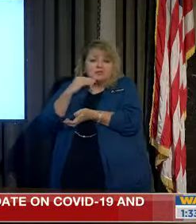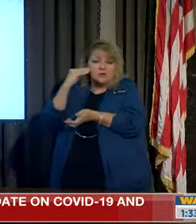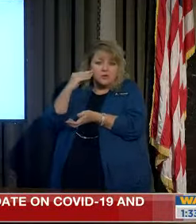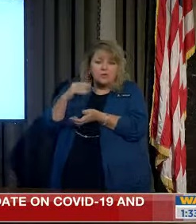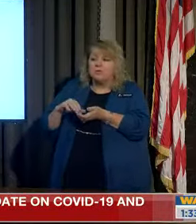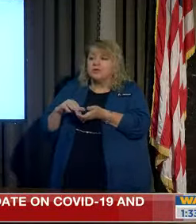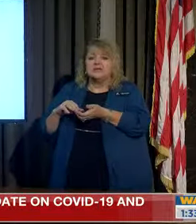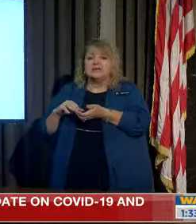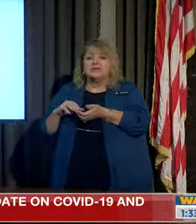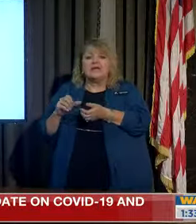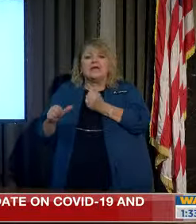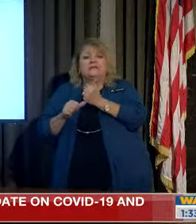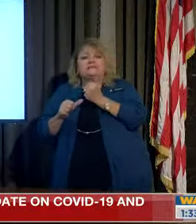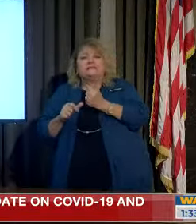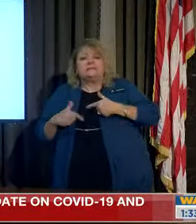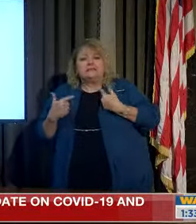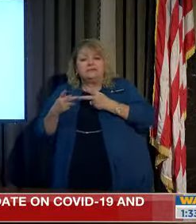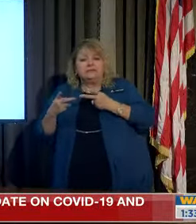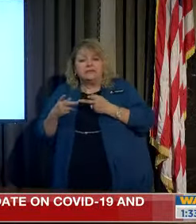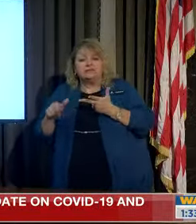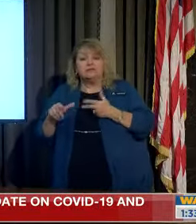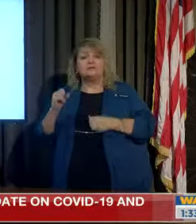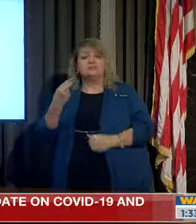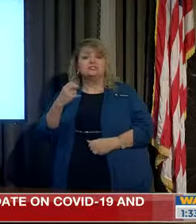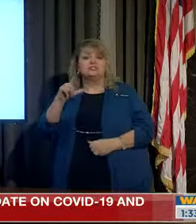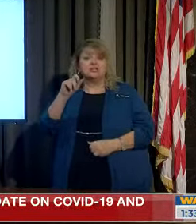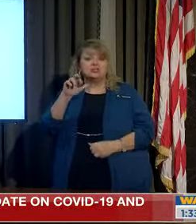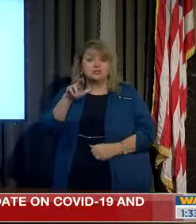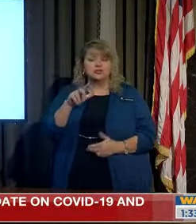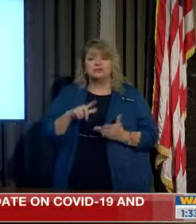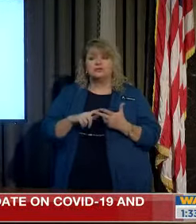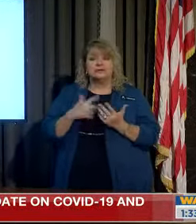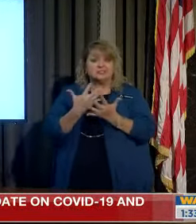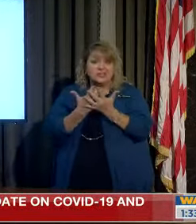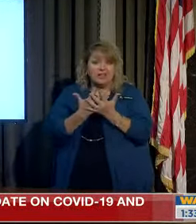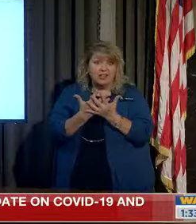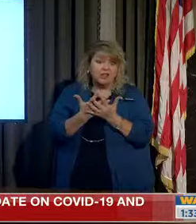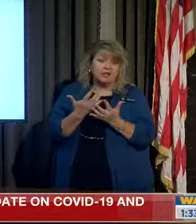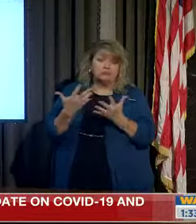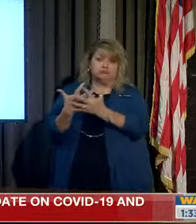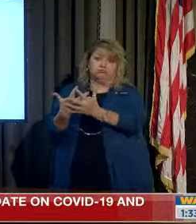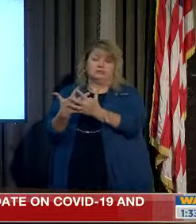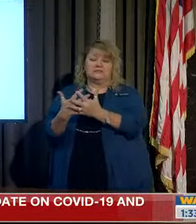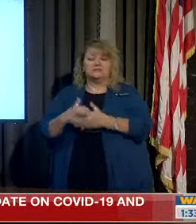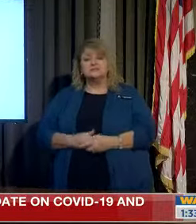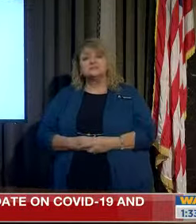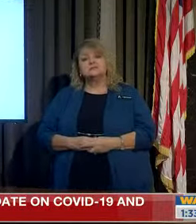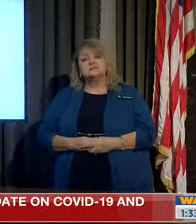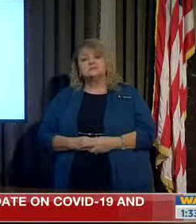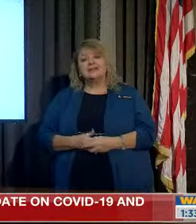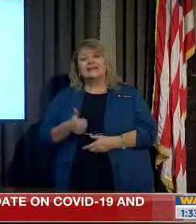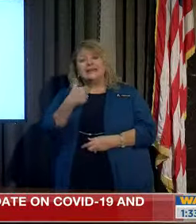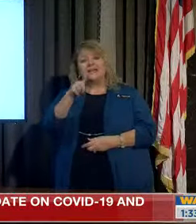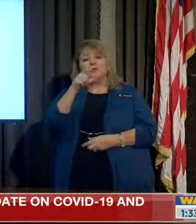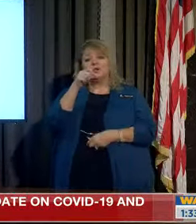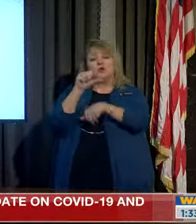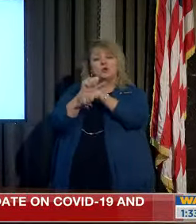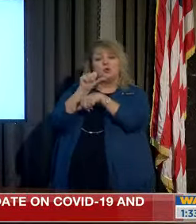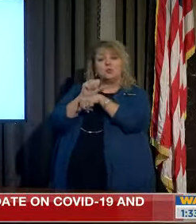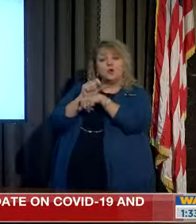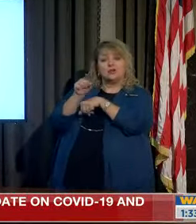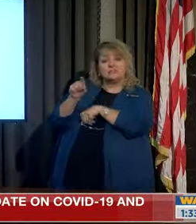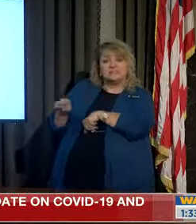an assisted living facility or a shelter or a jail or a prison. It's anyone who works in a job that